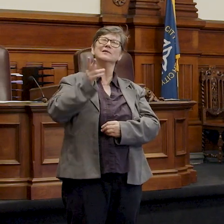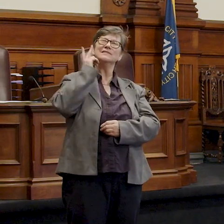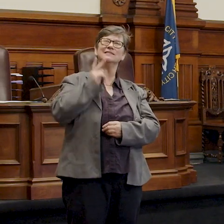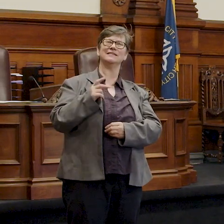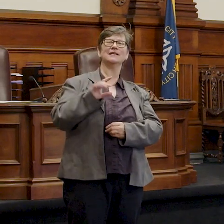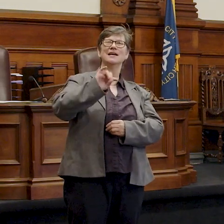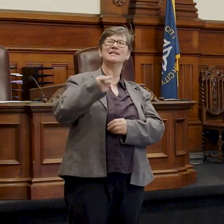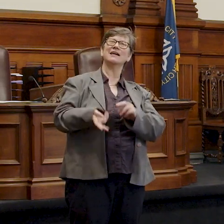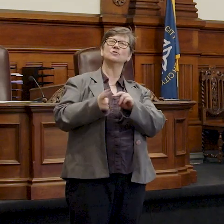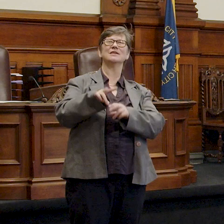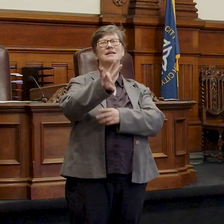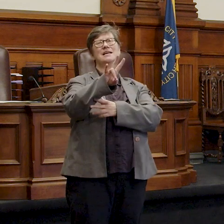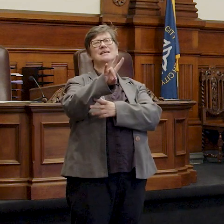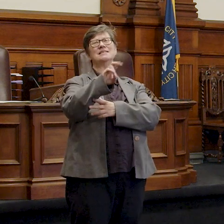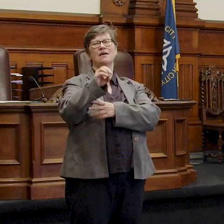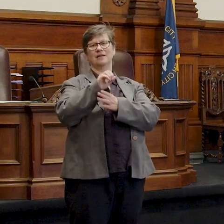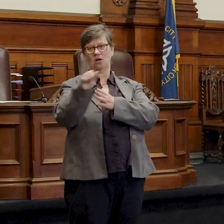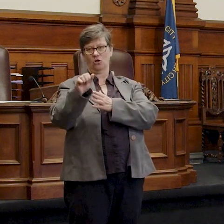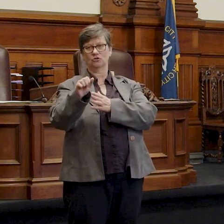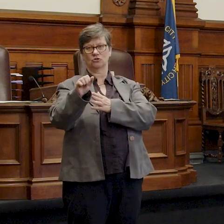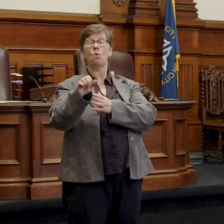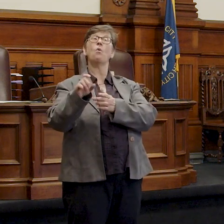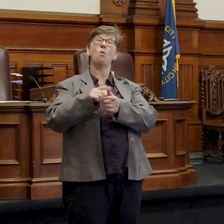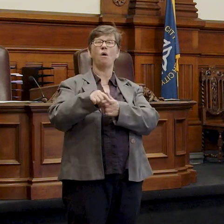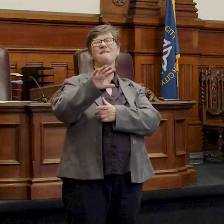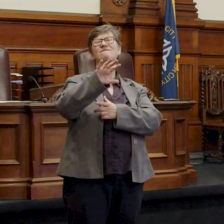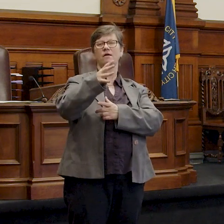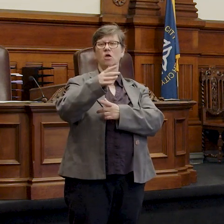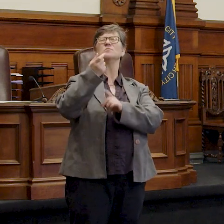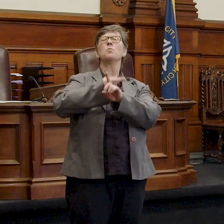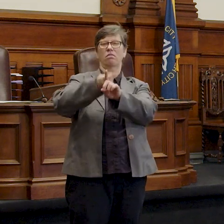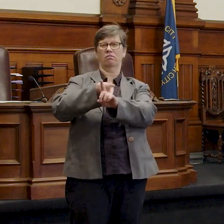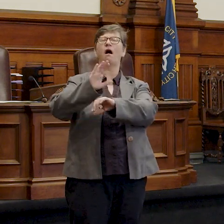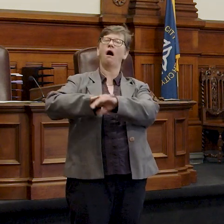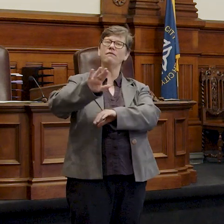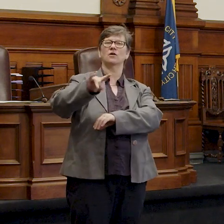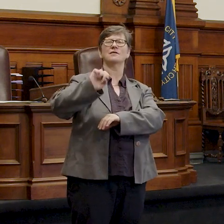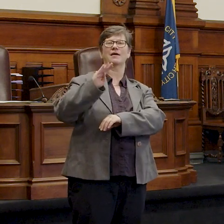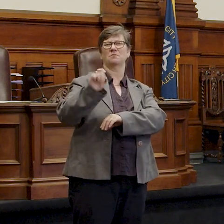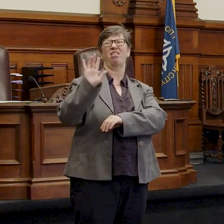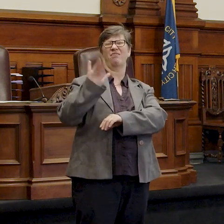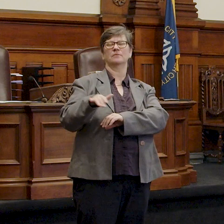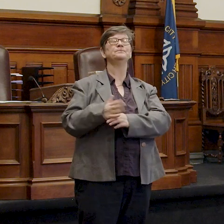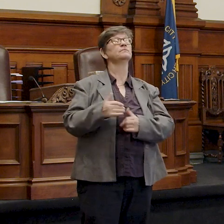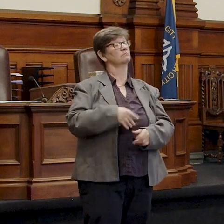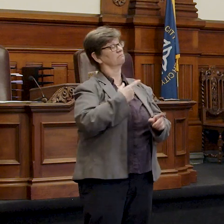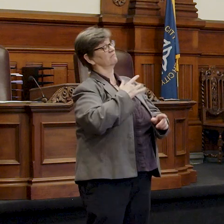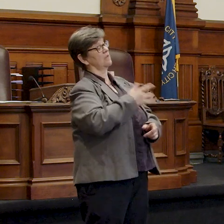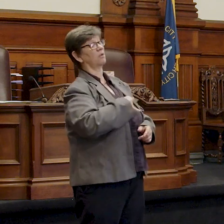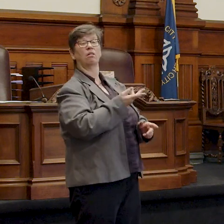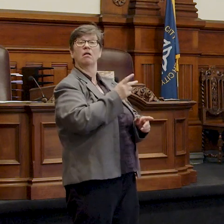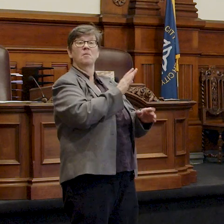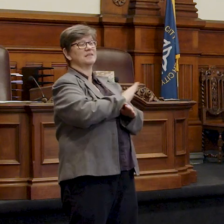$70.32 or $5.86 per month on their tax bill. The typical business will see a reduction